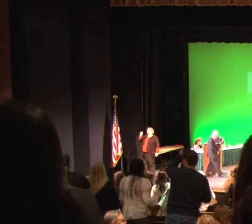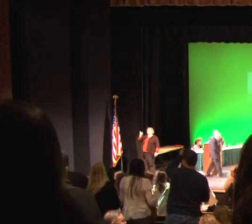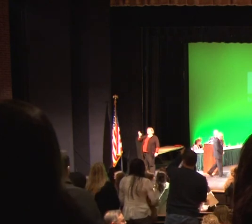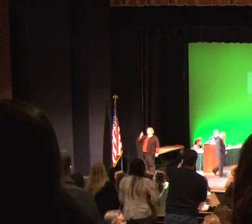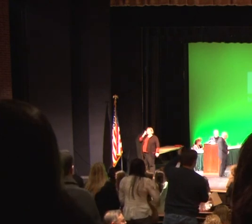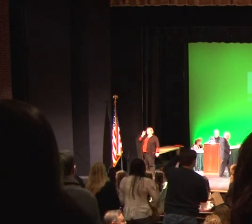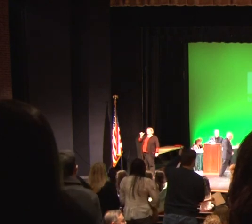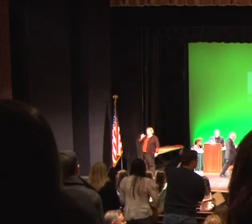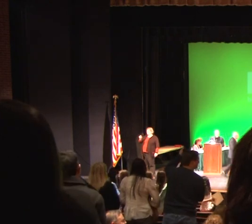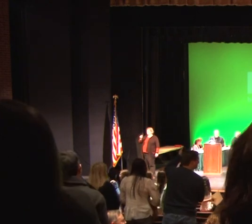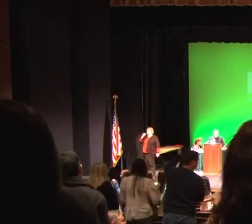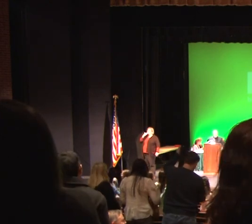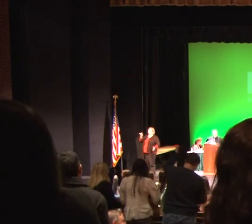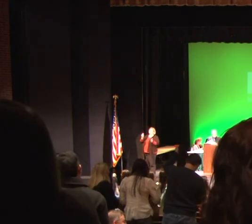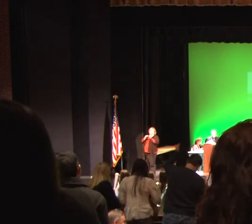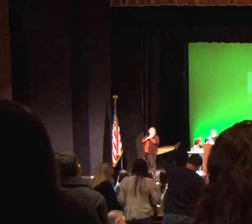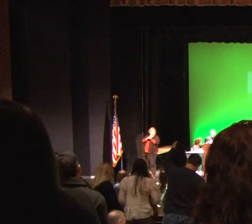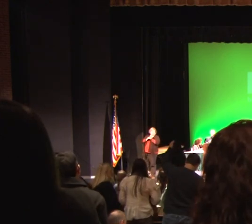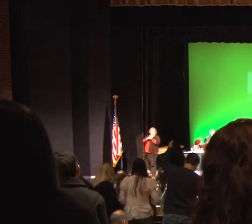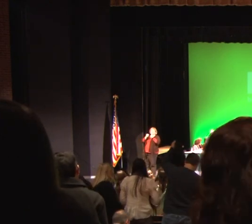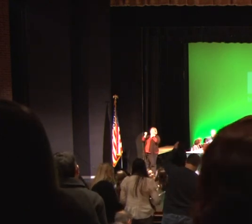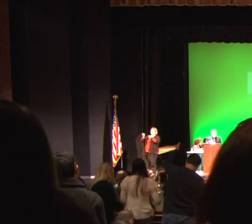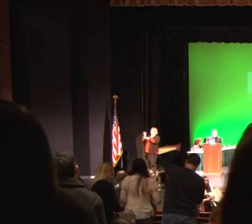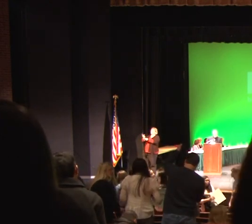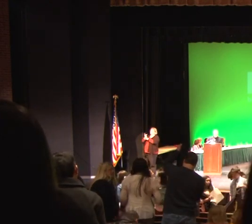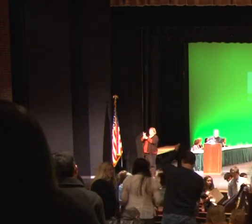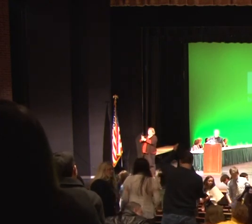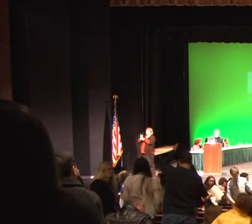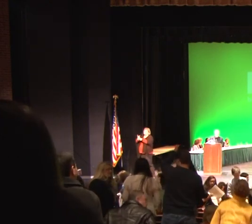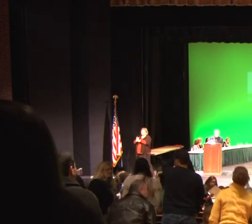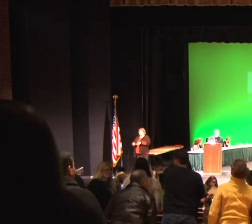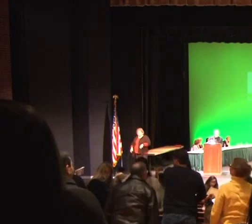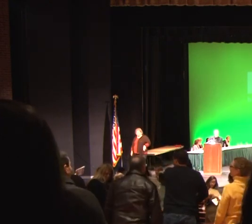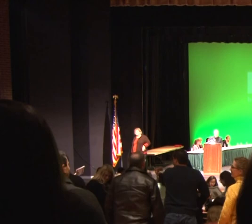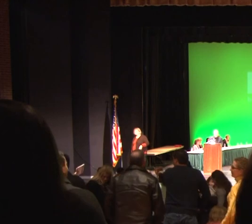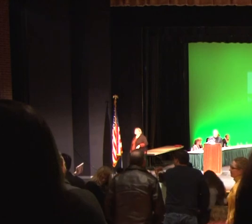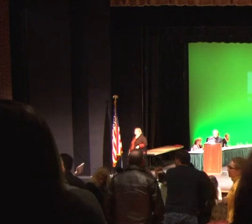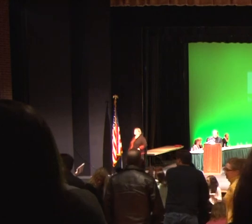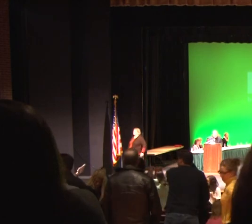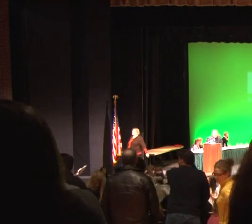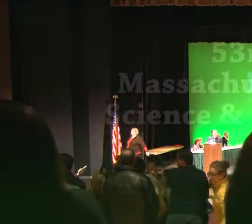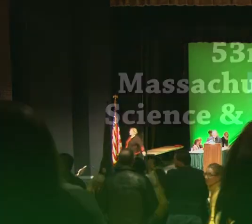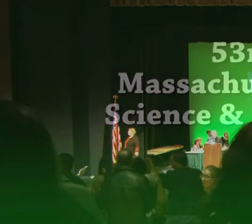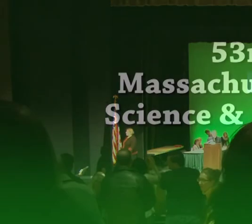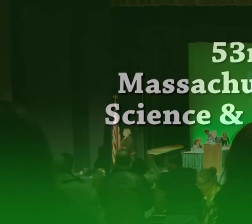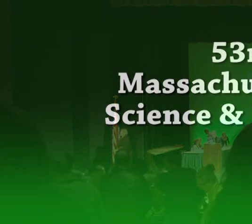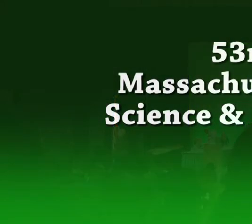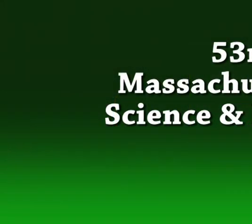see Joanne. Thank you again. Drive carefully on the way home. Stay warm.